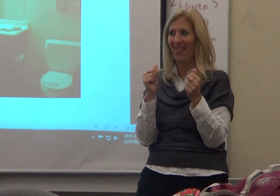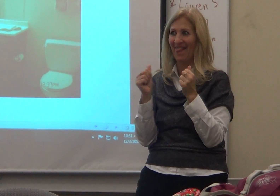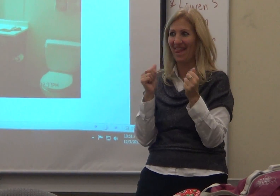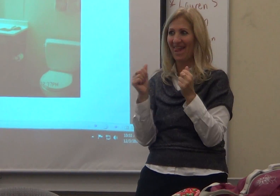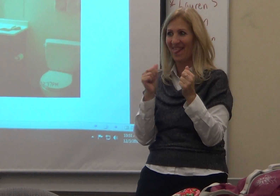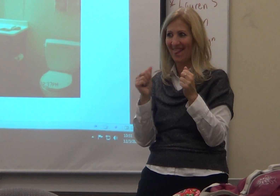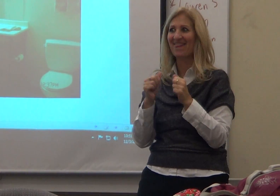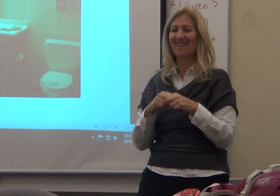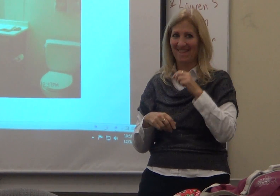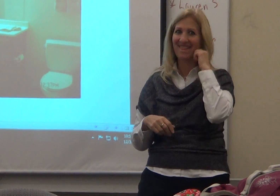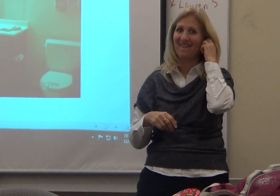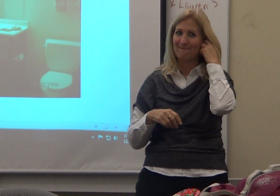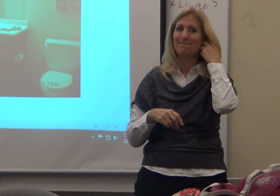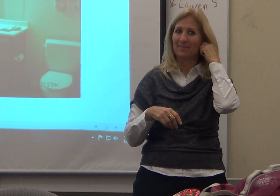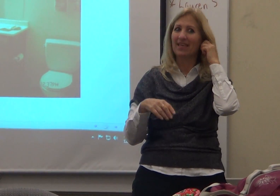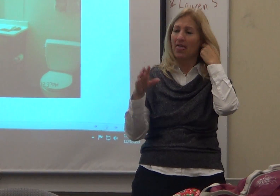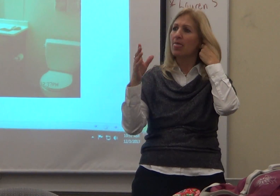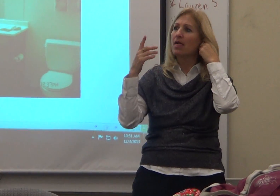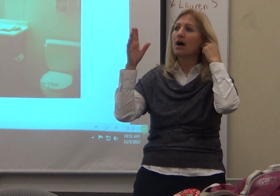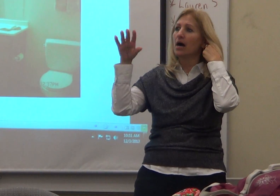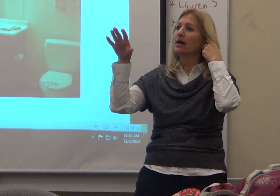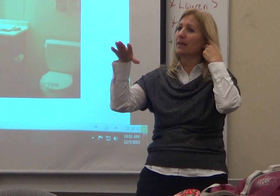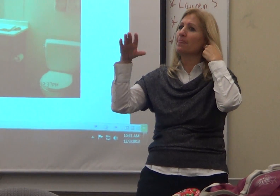Yay! Perfect. Fantastic.